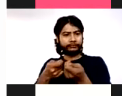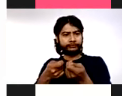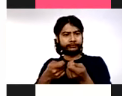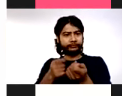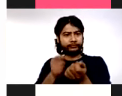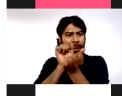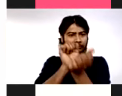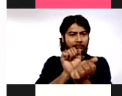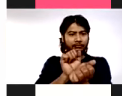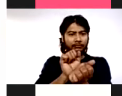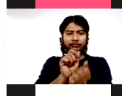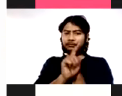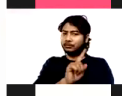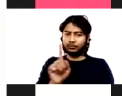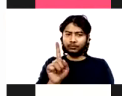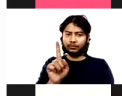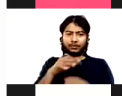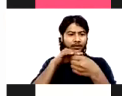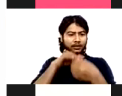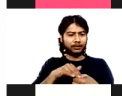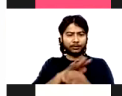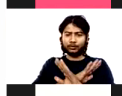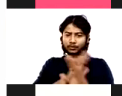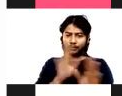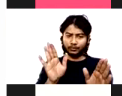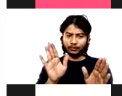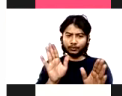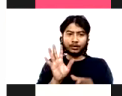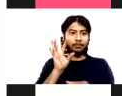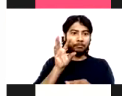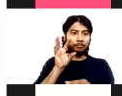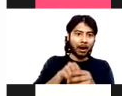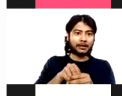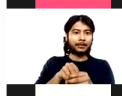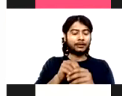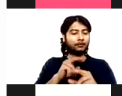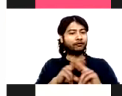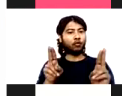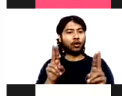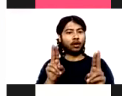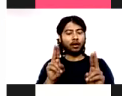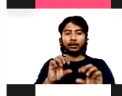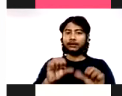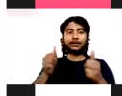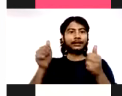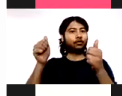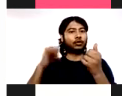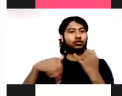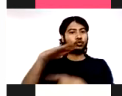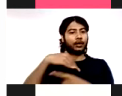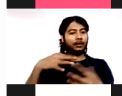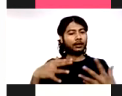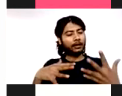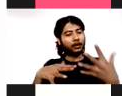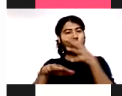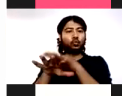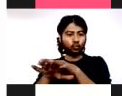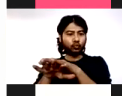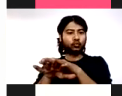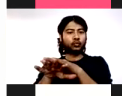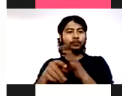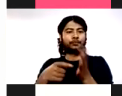non-discrimination, full and effective participation and inclusion in society, respect for difference and